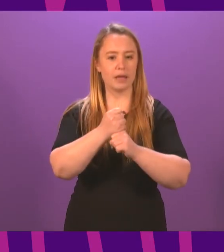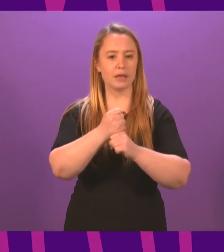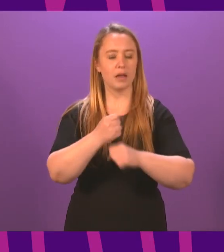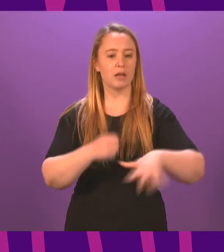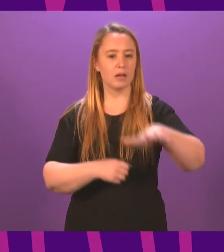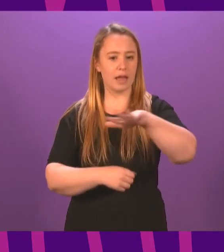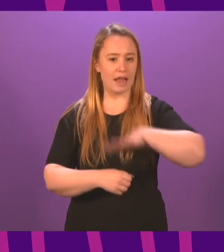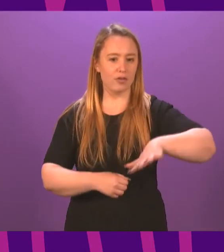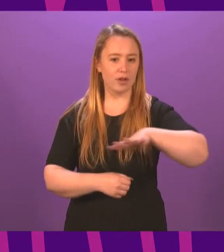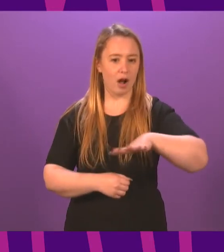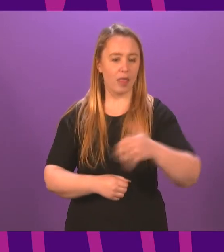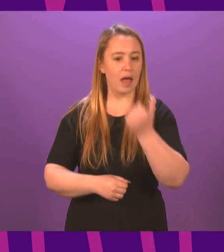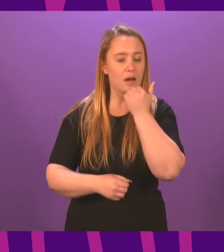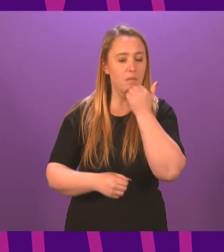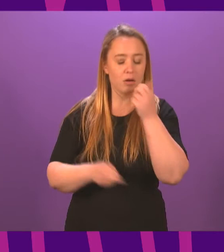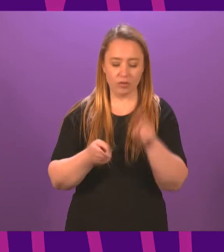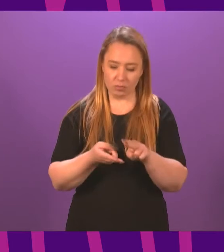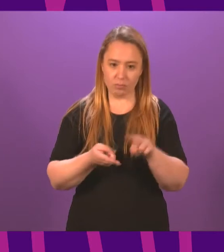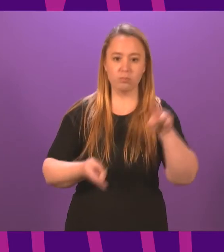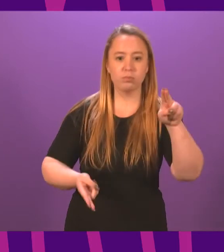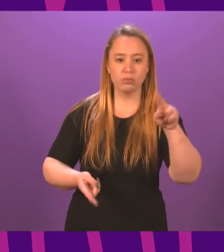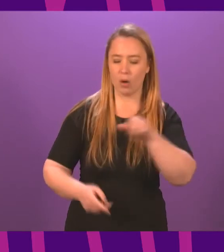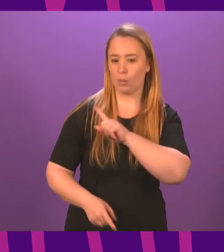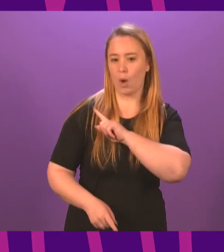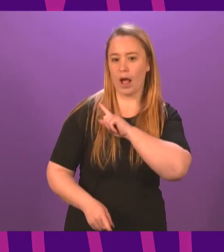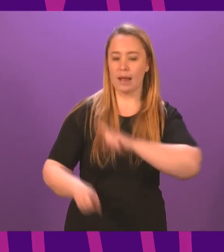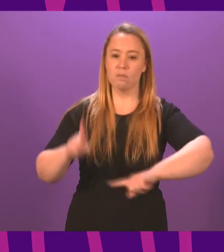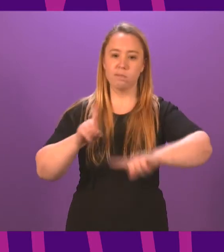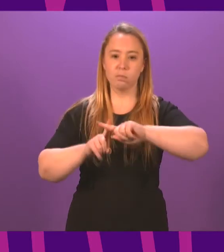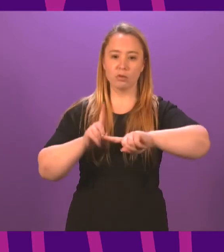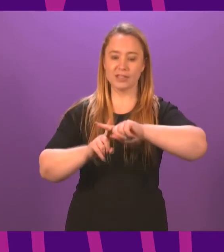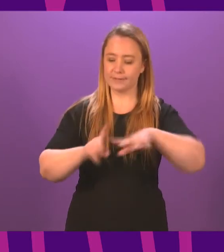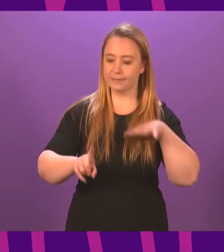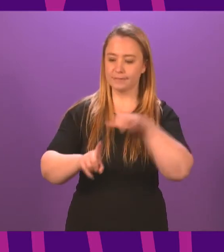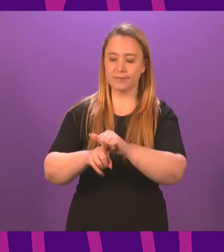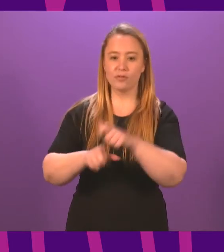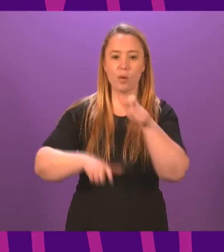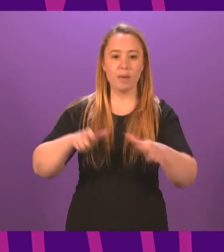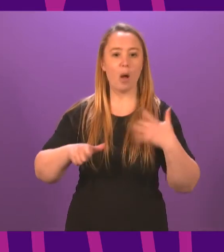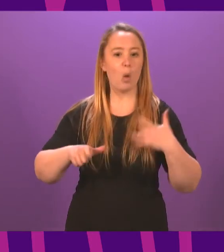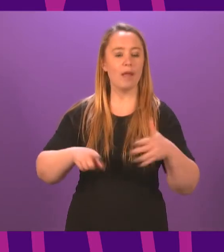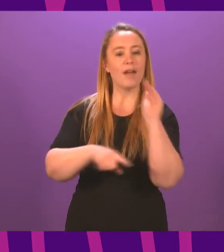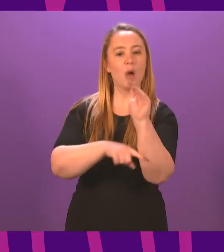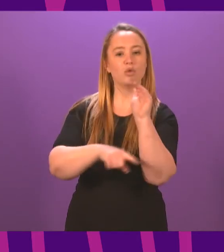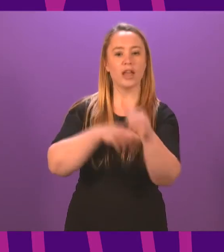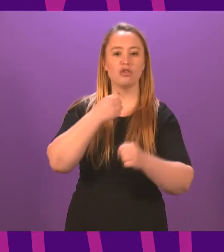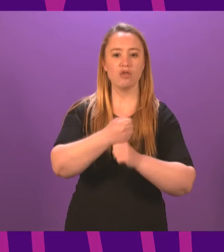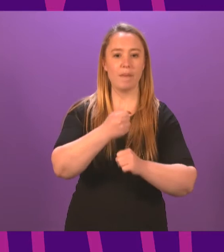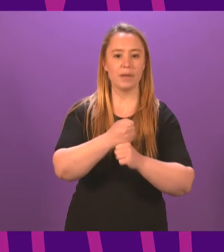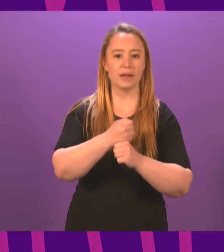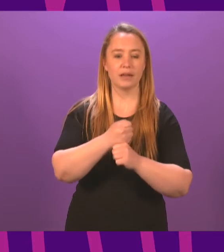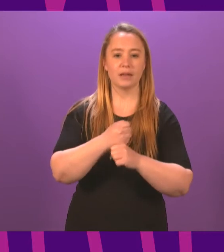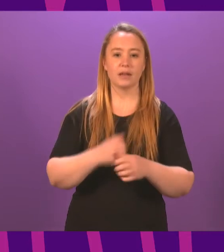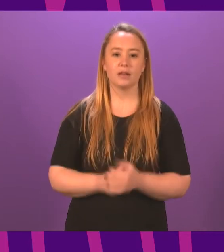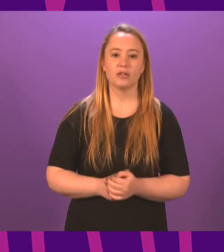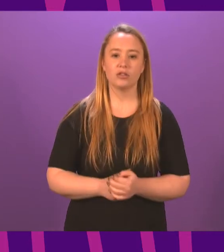COVID infection figures increased by accounting for positive tests from people who live out with the area. For example, transient oil